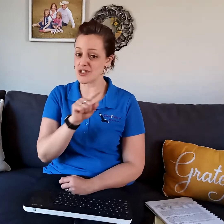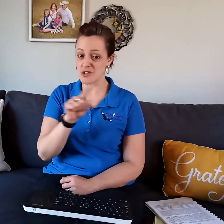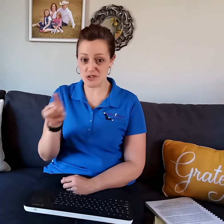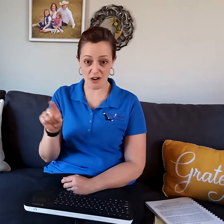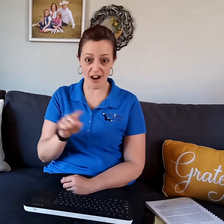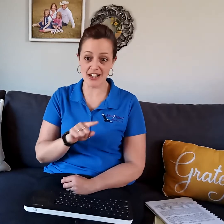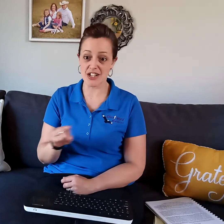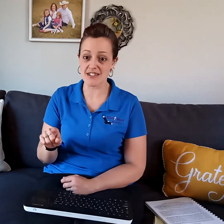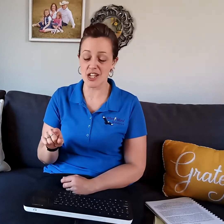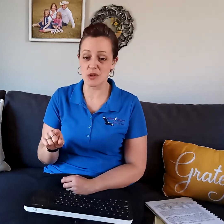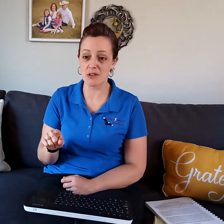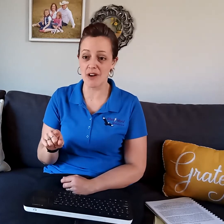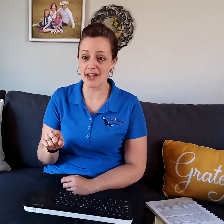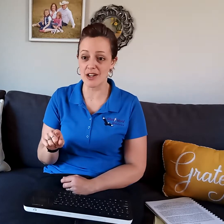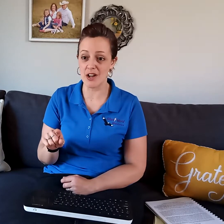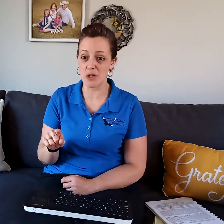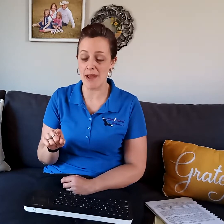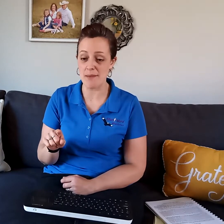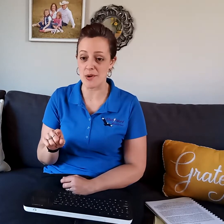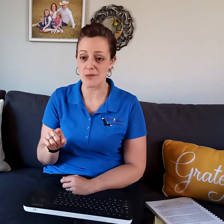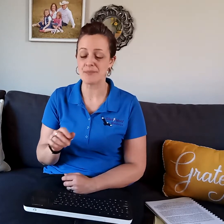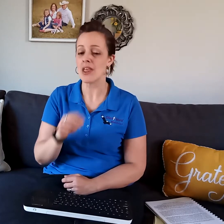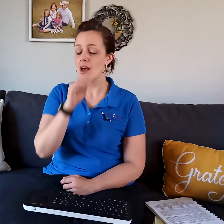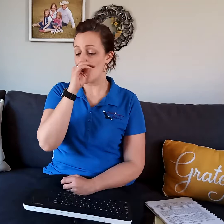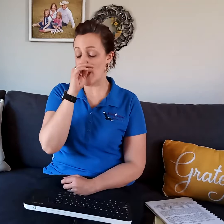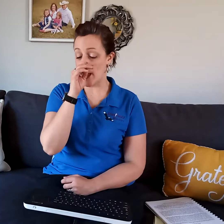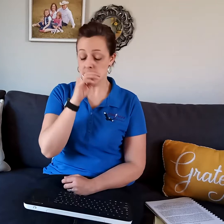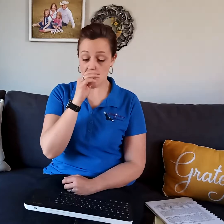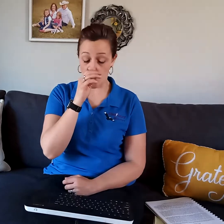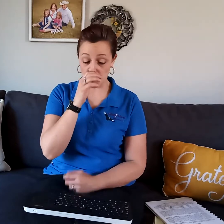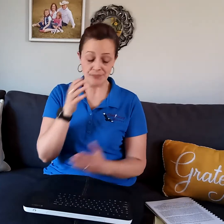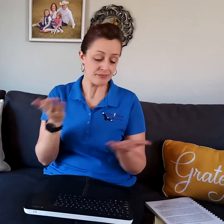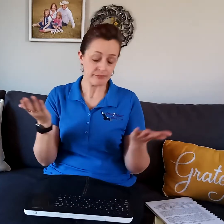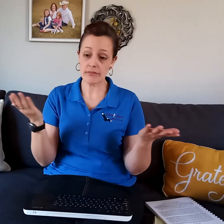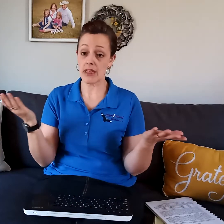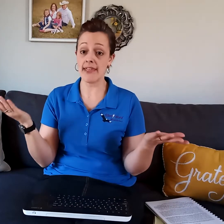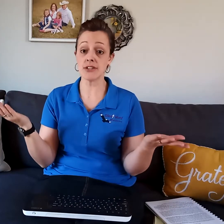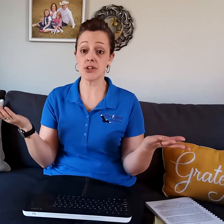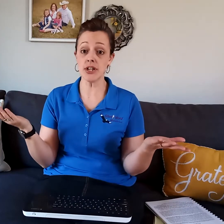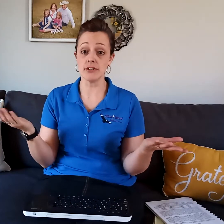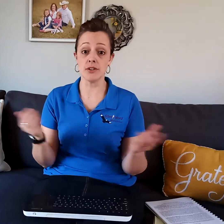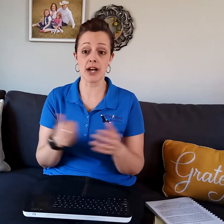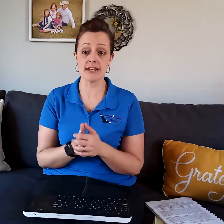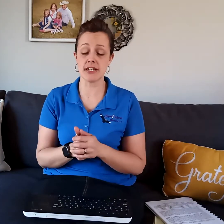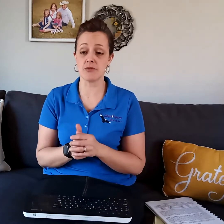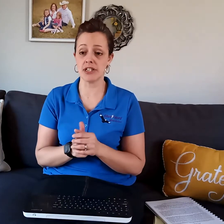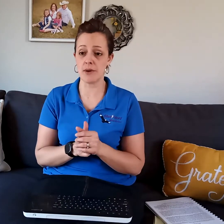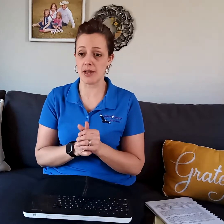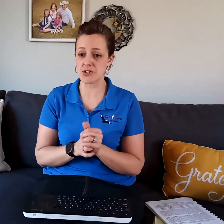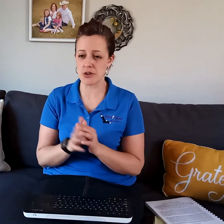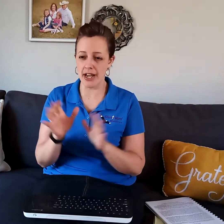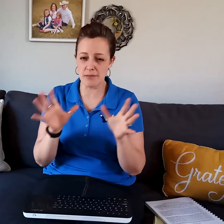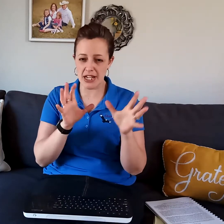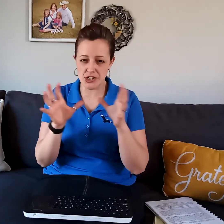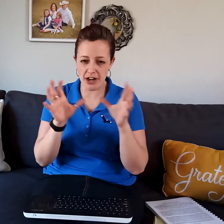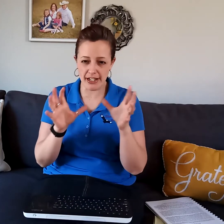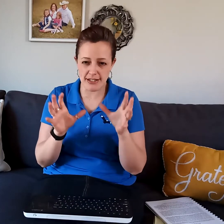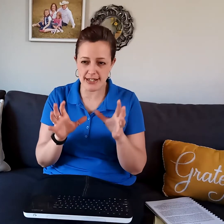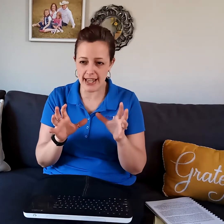Just draw it just like you would write it on your paper. Okay, so that's good. You guys did really well. I was trying to make sure I could see